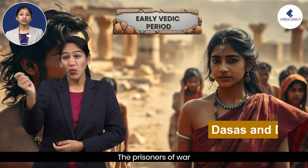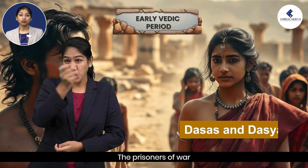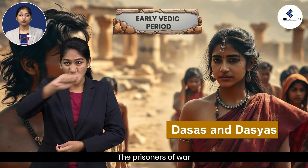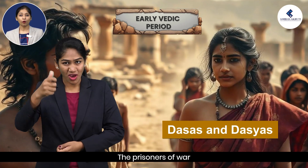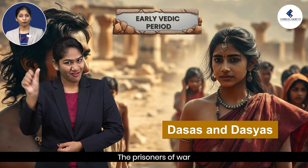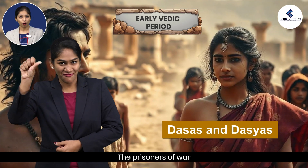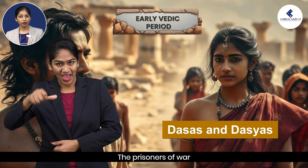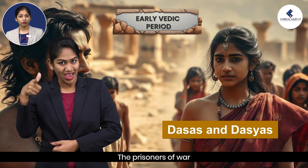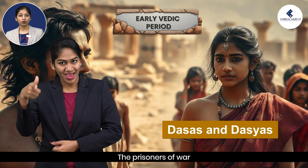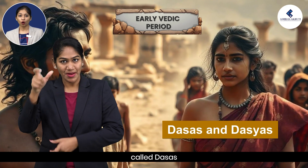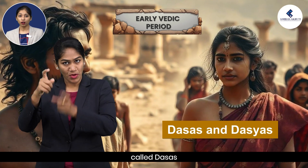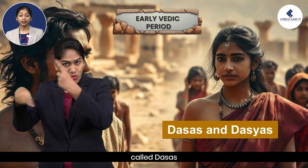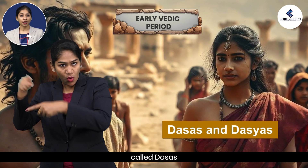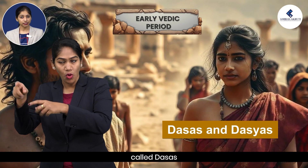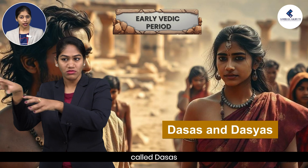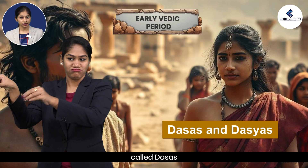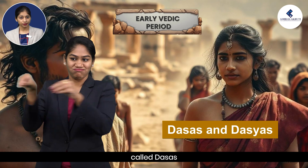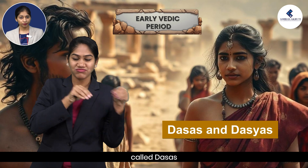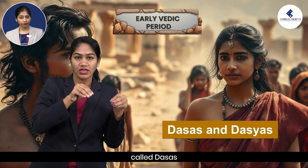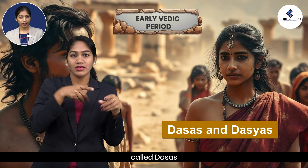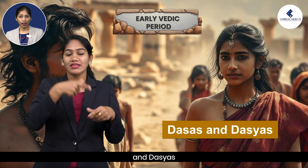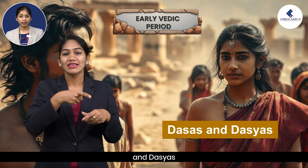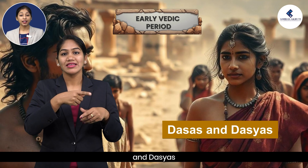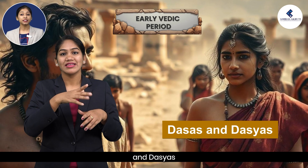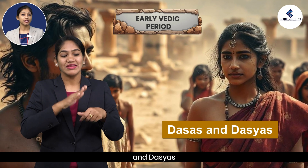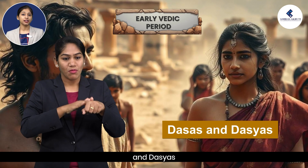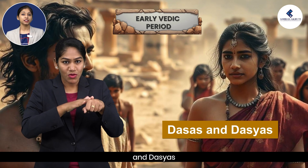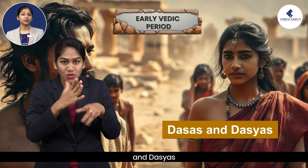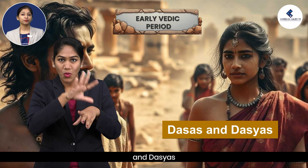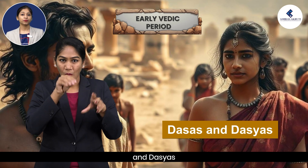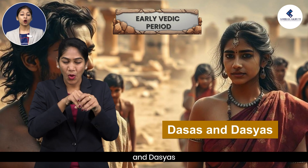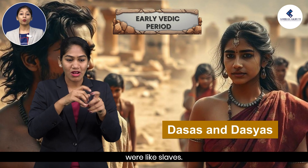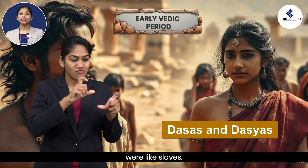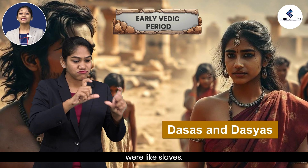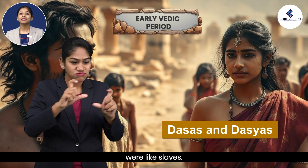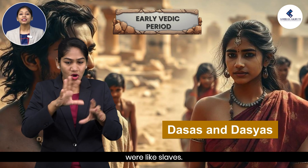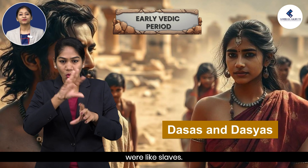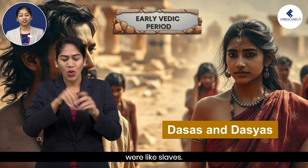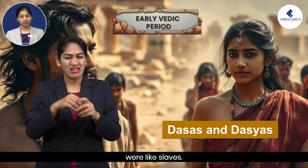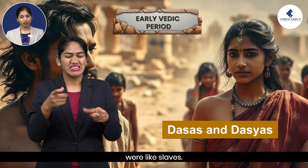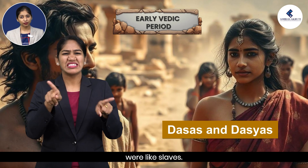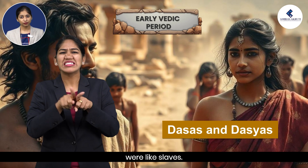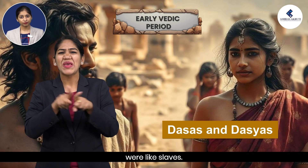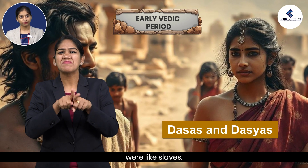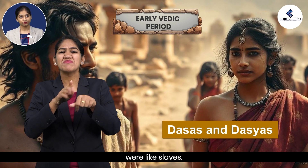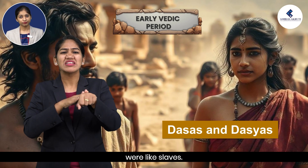The prisoners of war, called dasas and dasyas, were like